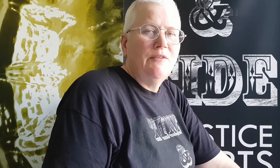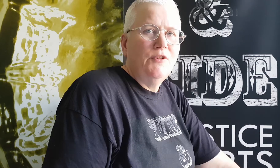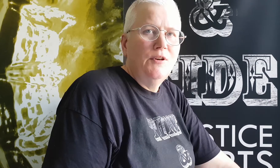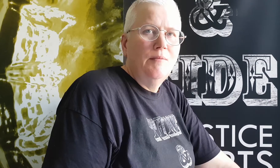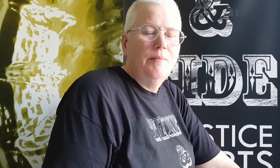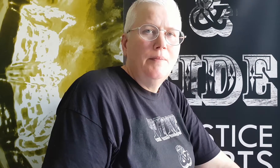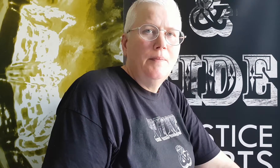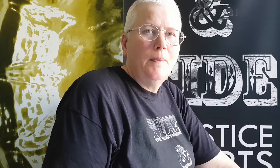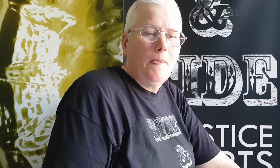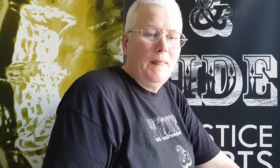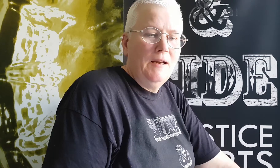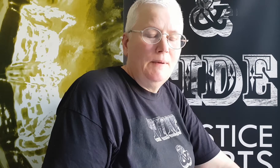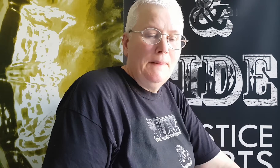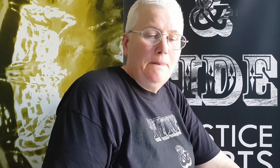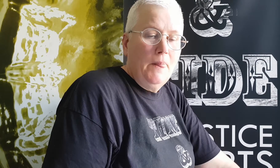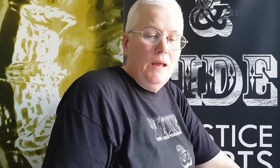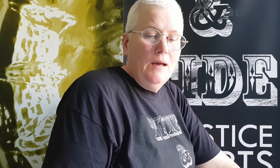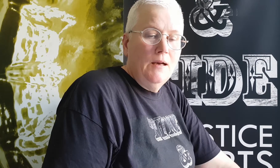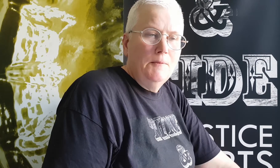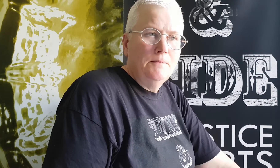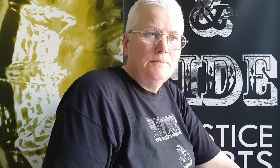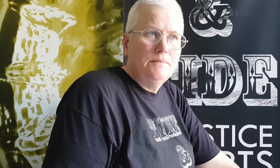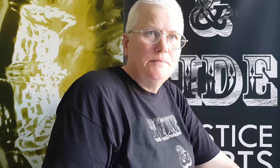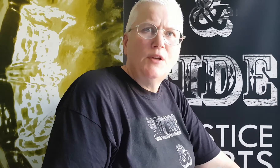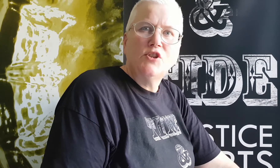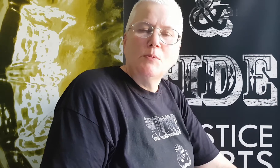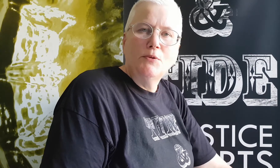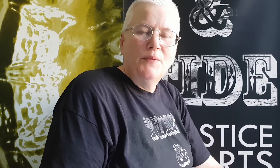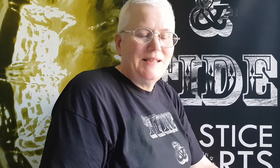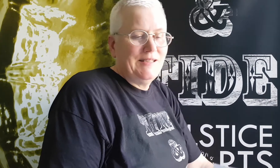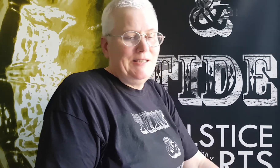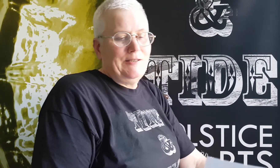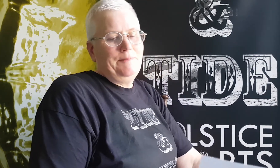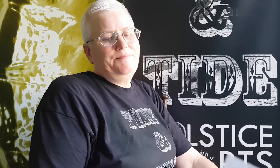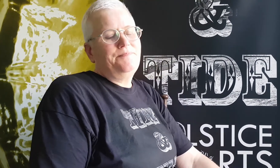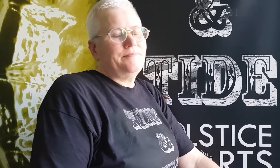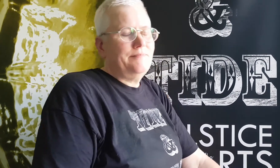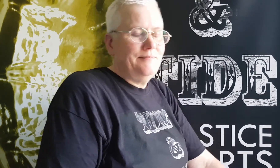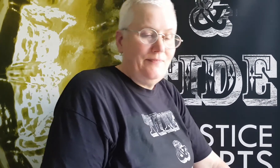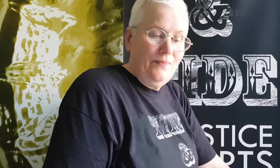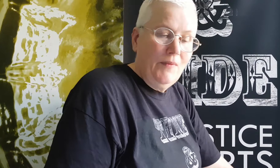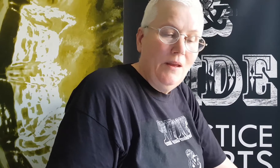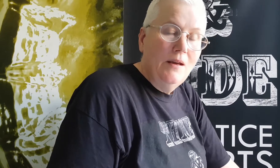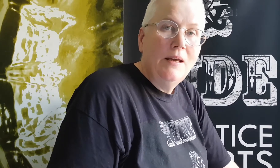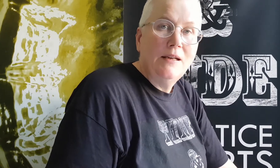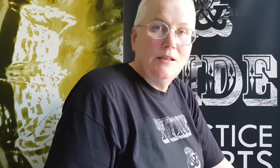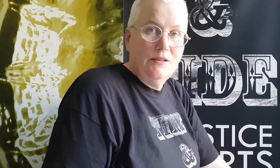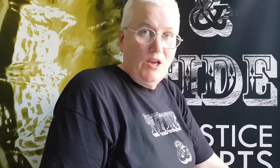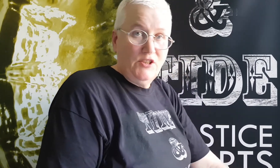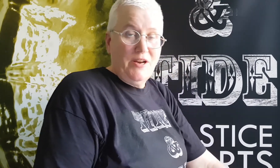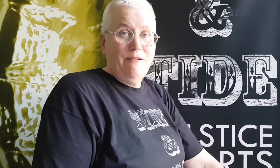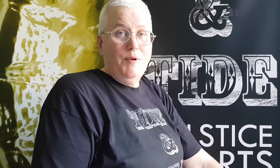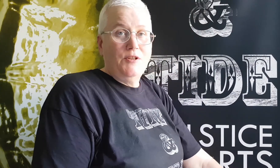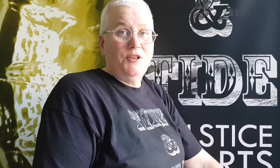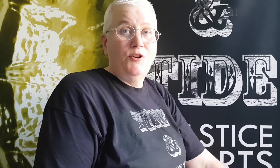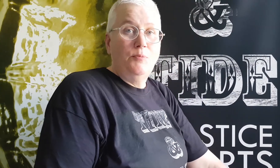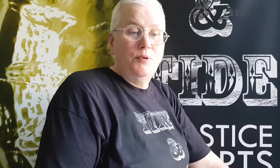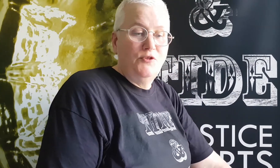Devon. Anyway, Barnstaple, that's it. Yeah, so, and Sharon Martin, who